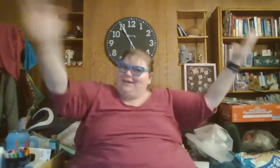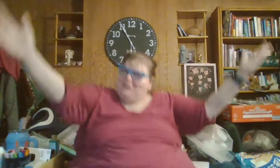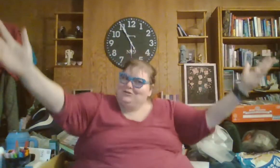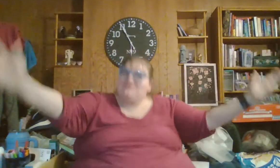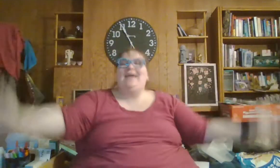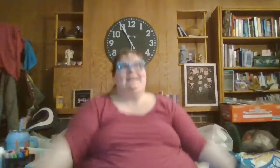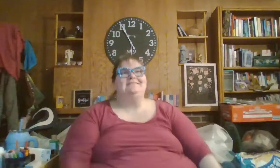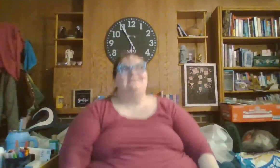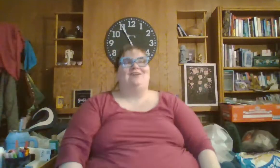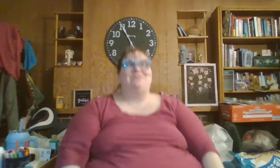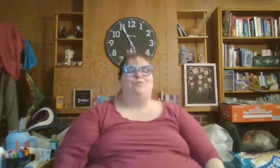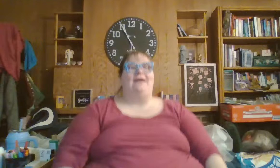huge gains in lots of ways.